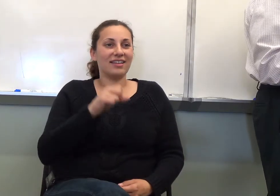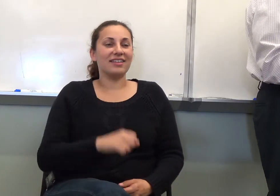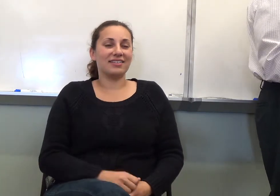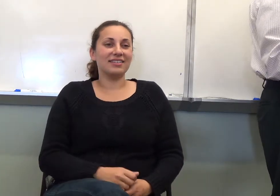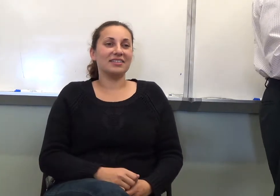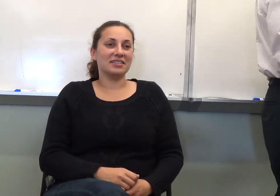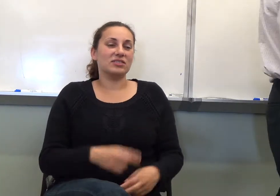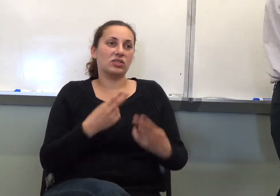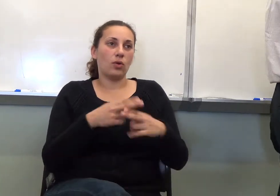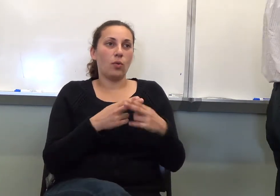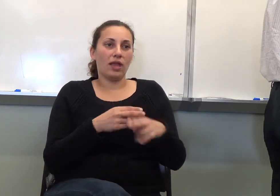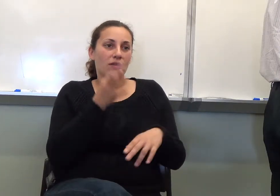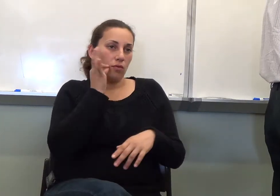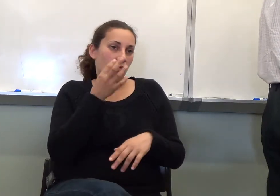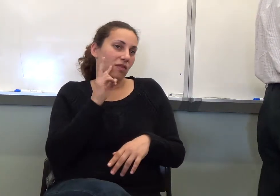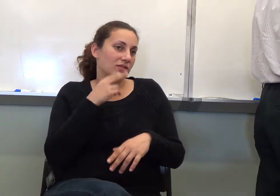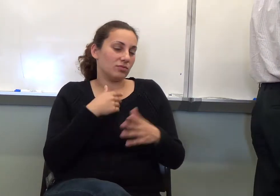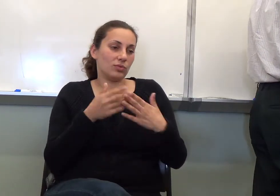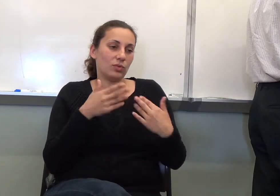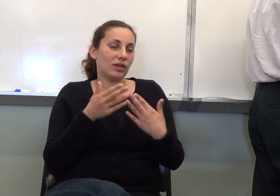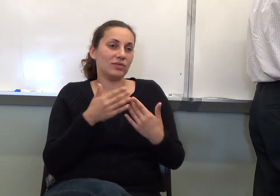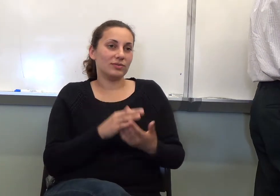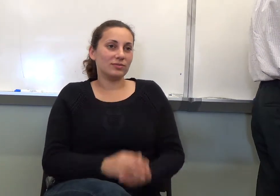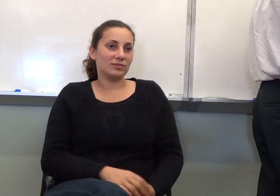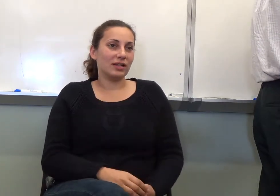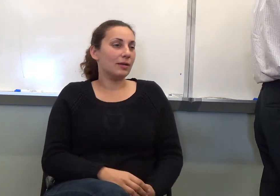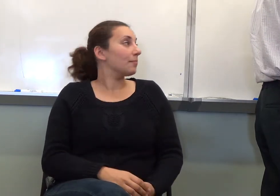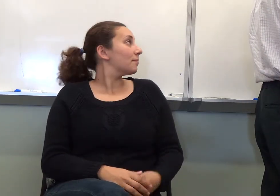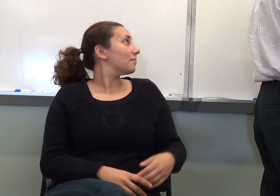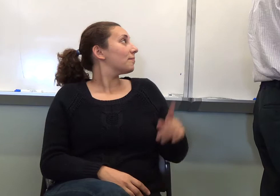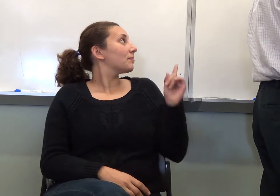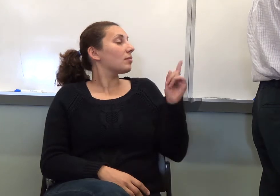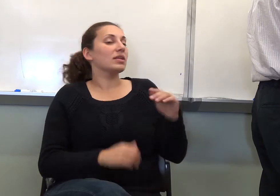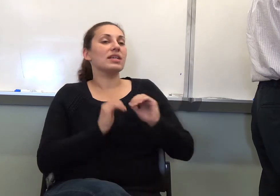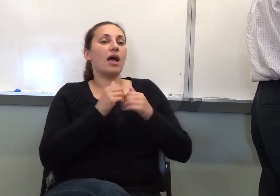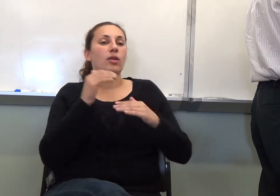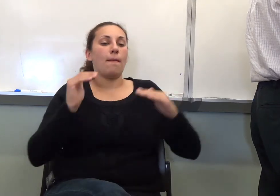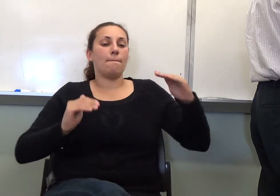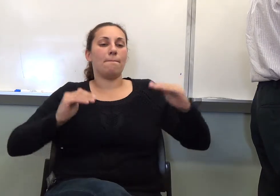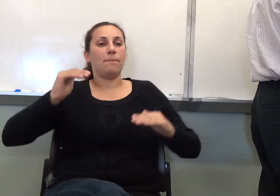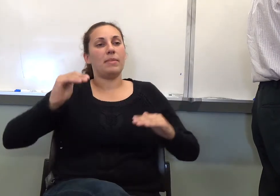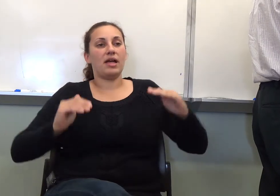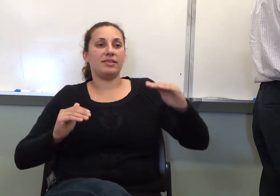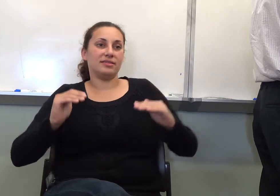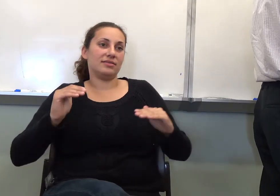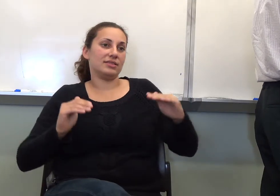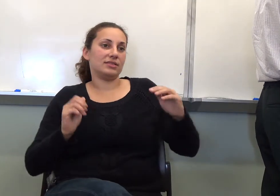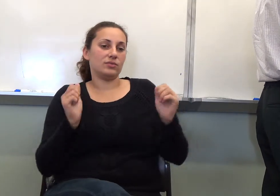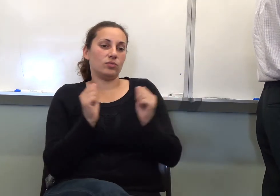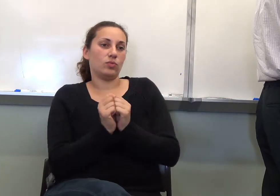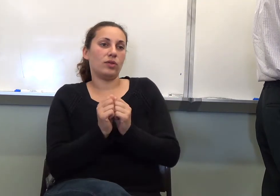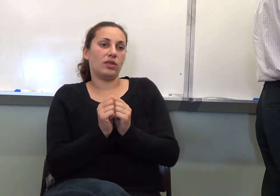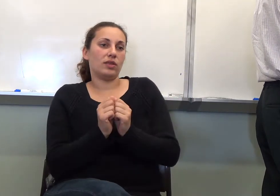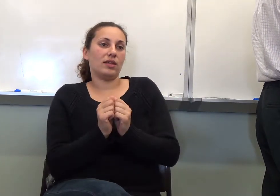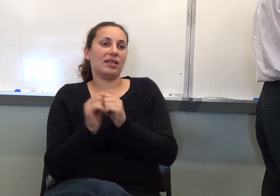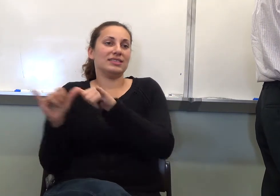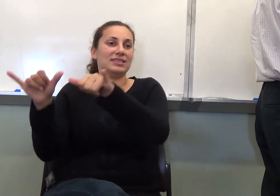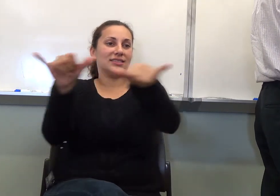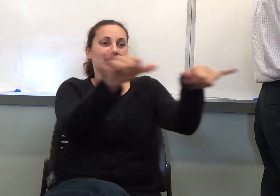get a lot of money for gold. So that's a way of balancing things with standard measures and